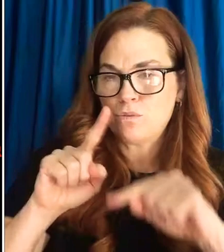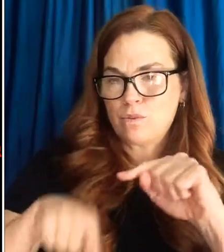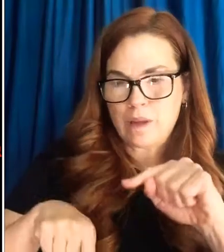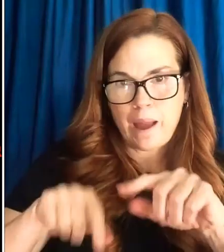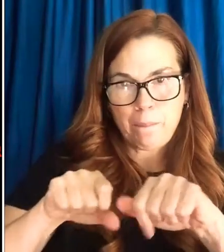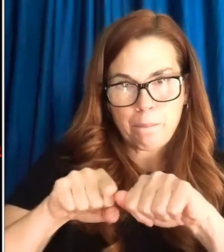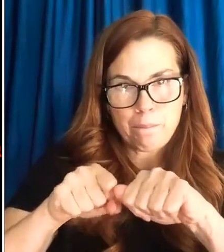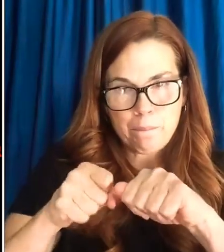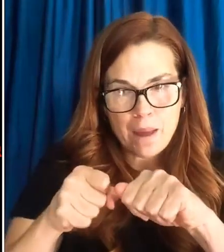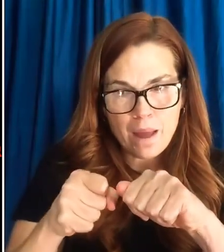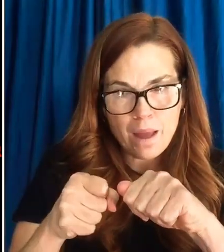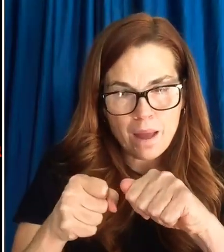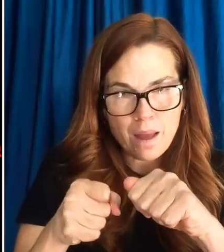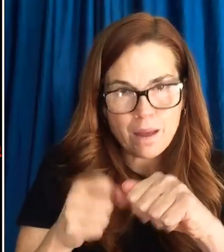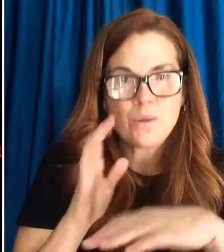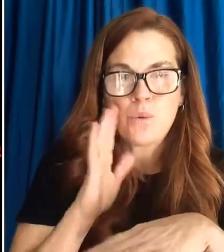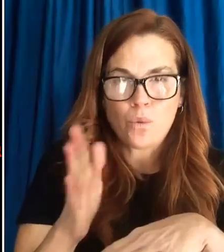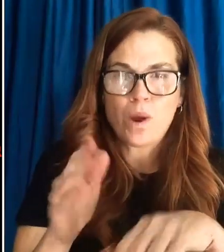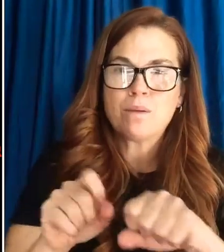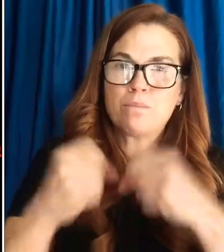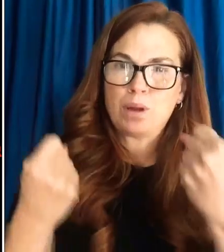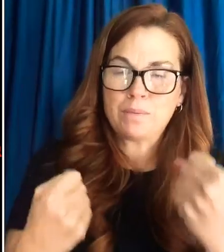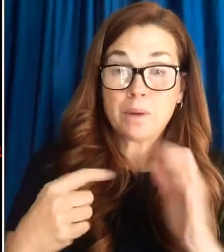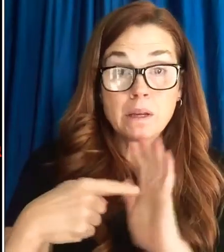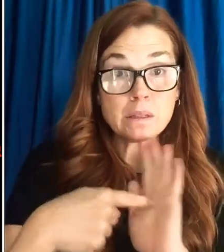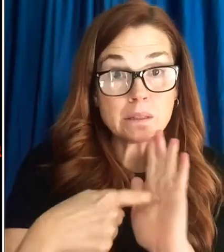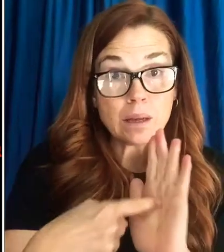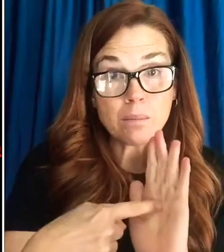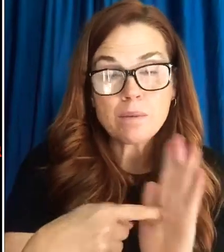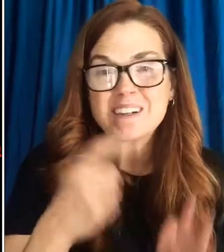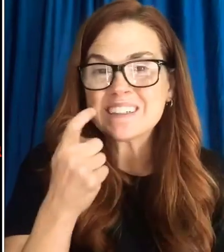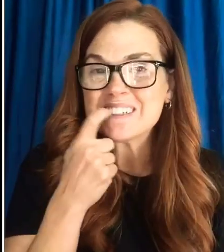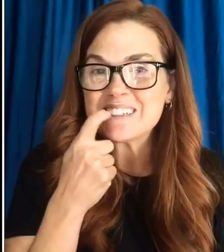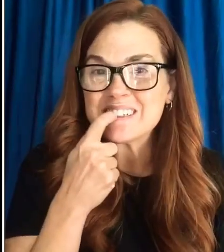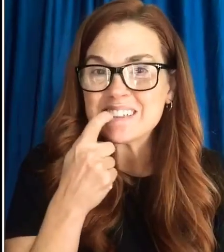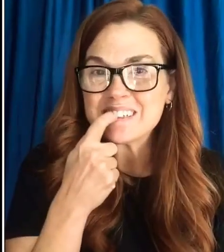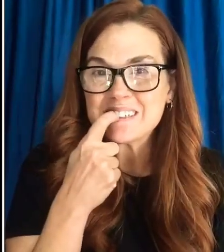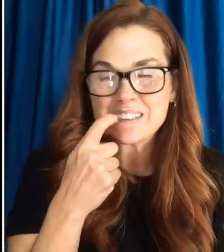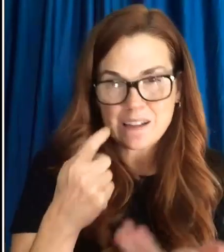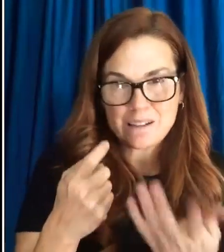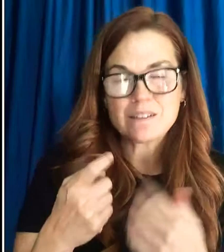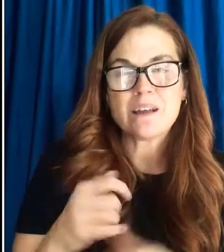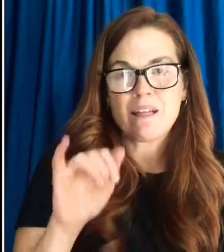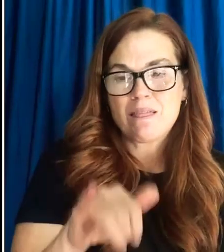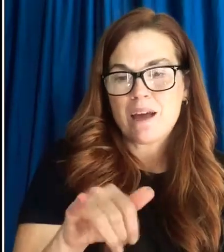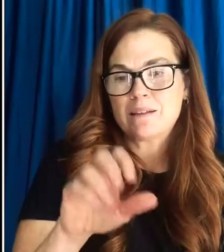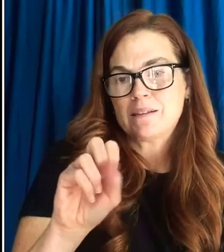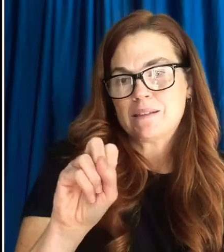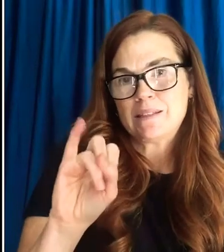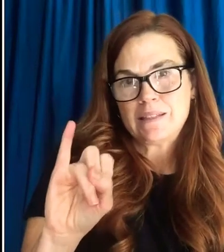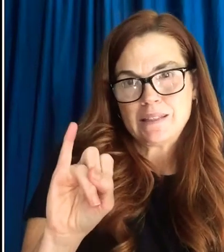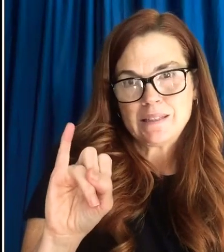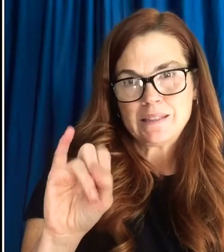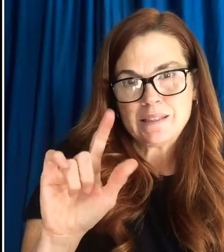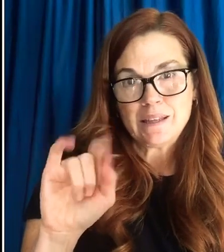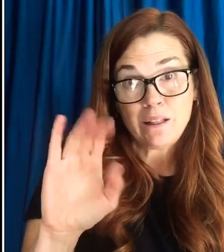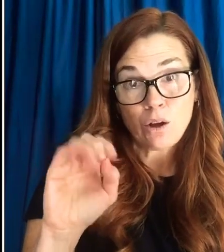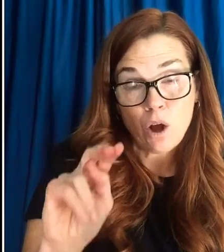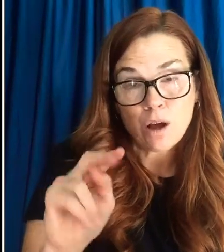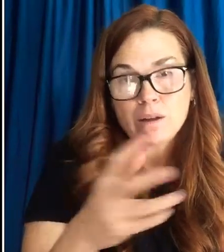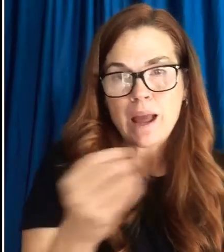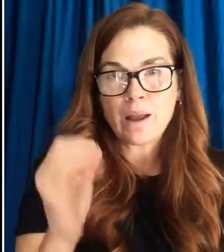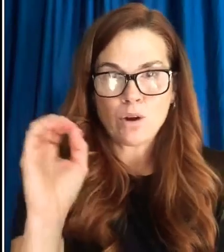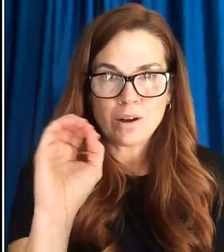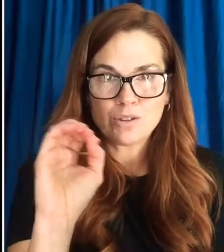nonmetals are not easy to bend without breaking or shattering. An example of this is glass, which is made of mostly silicon